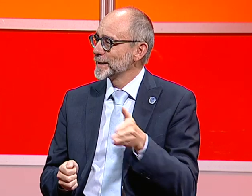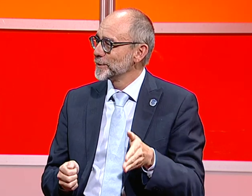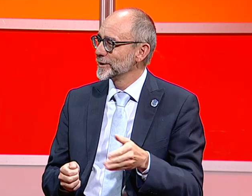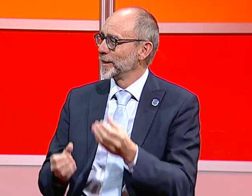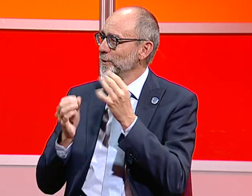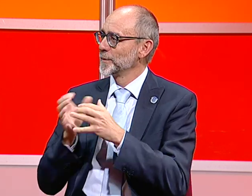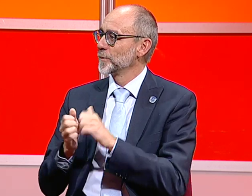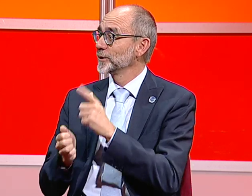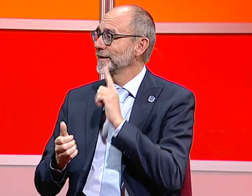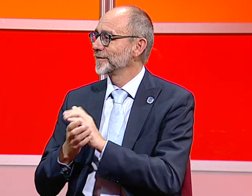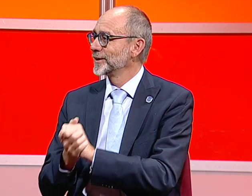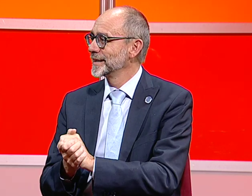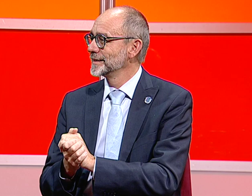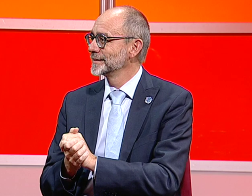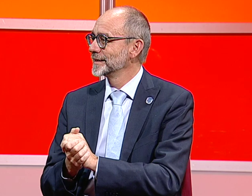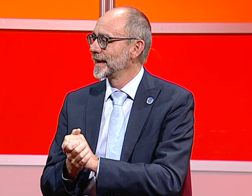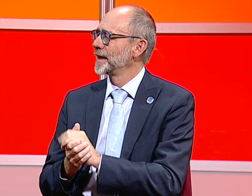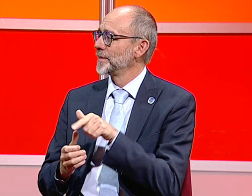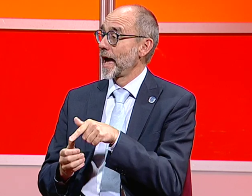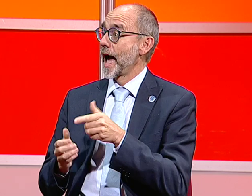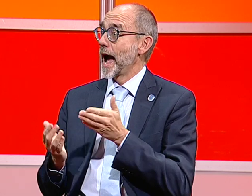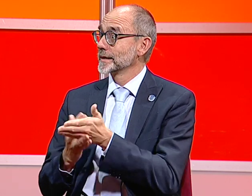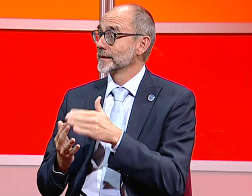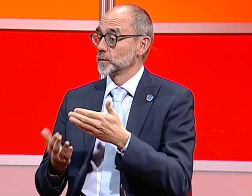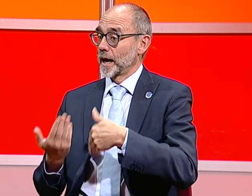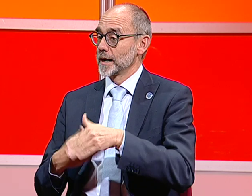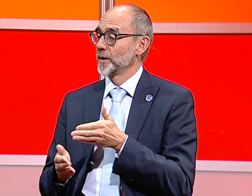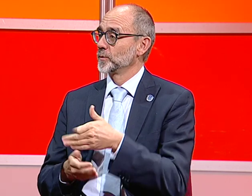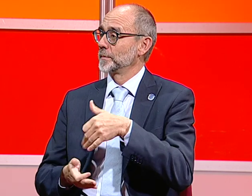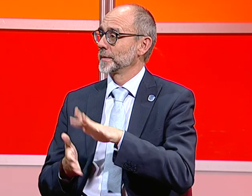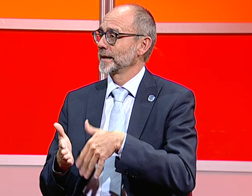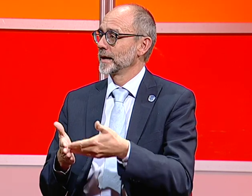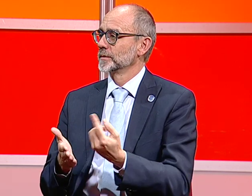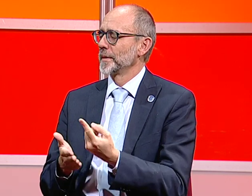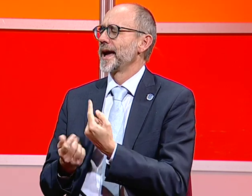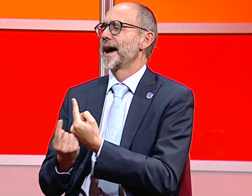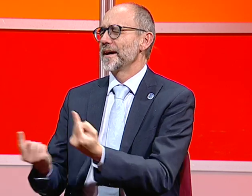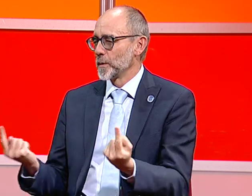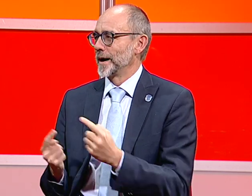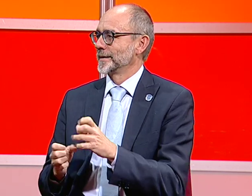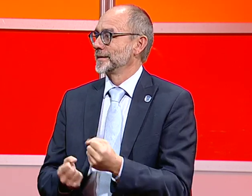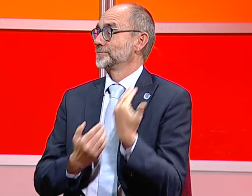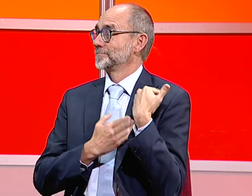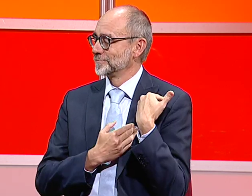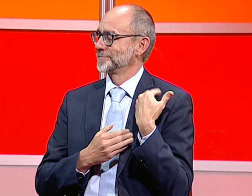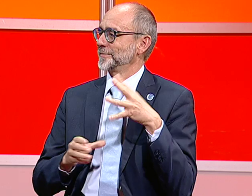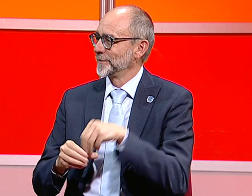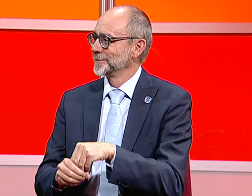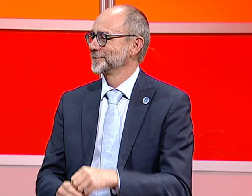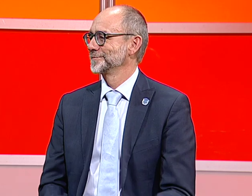yes. Please, I want to encourage the whole community that is watching this morning, yeah. to please learn sign language. Everybody is